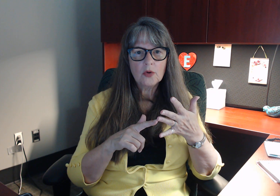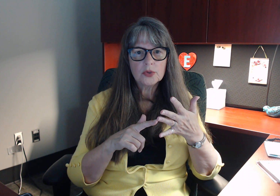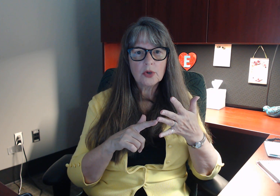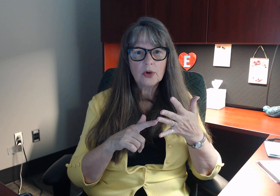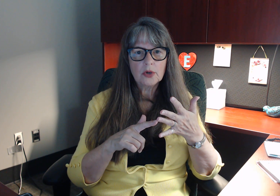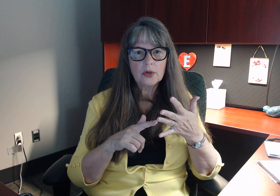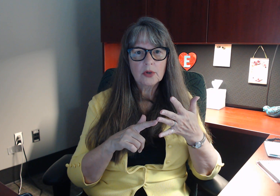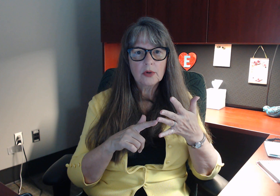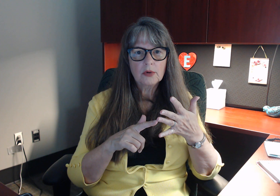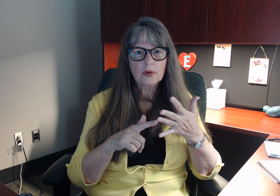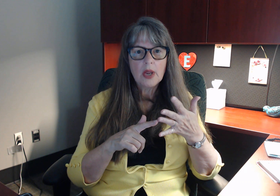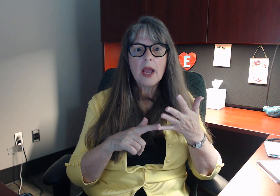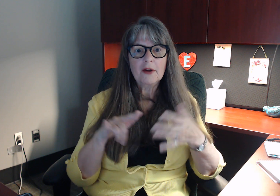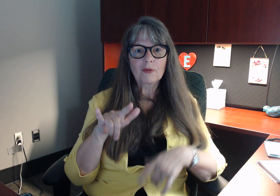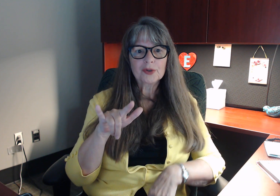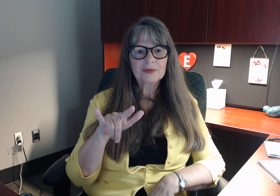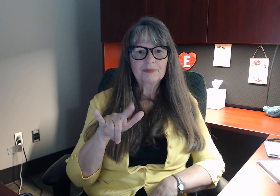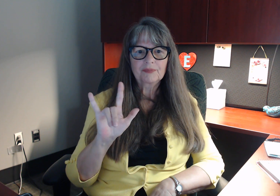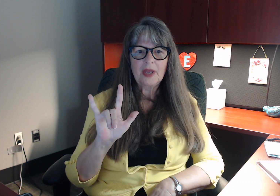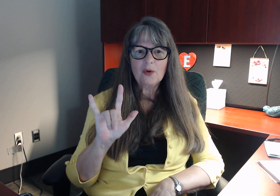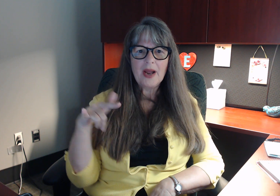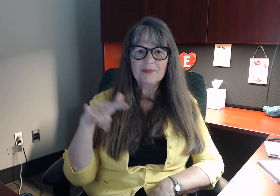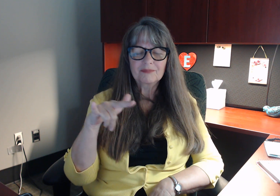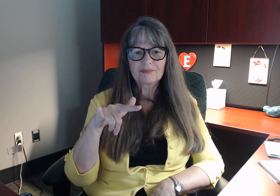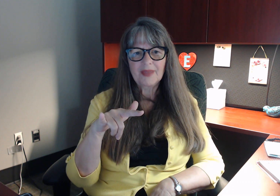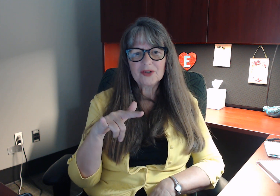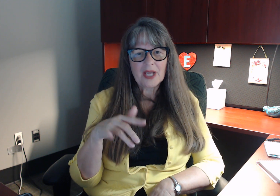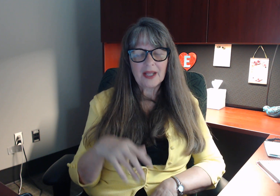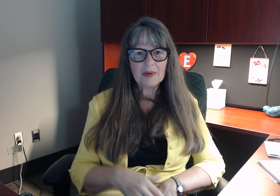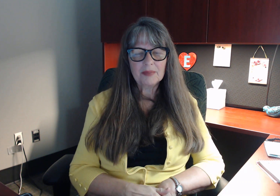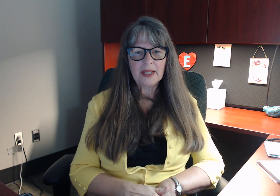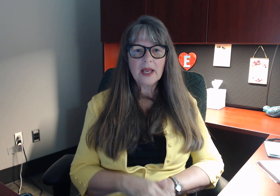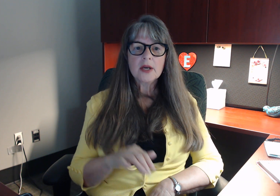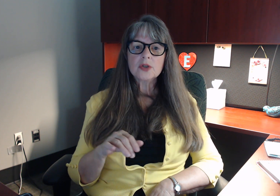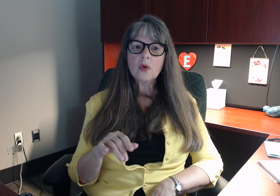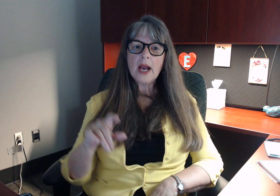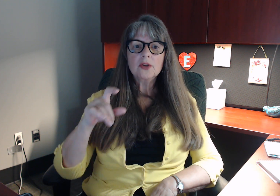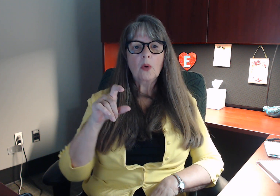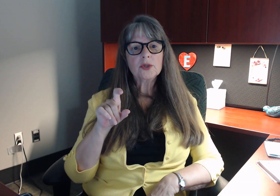Coast Guard, Air Force. I don't know why that just kind of gave me a blank. So I always do